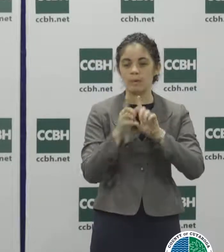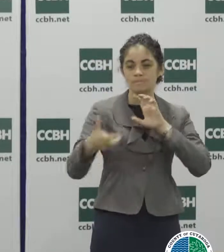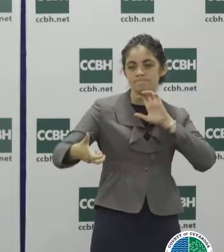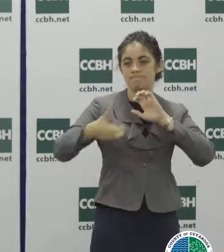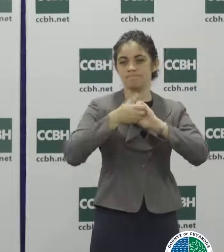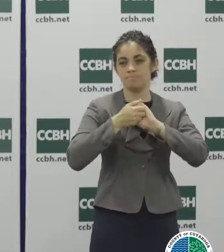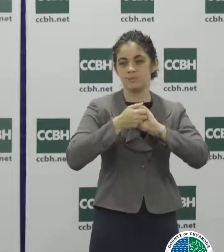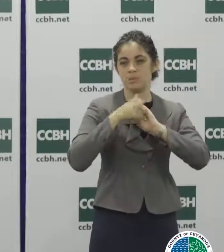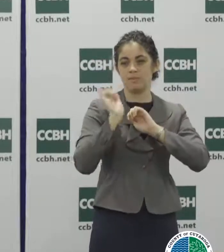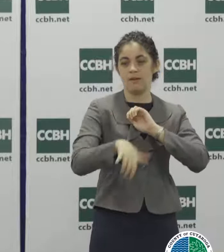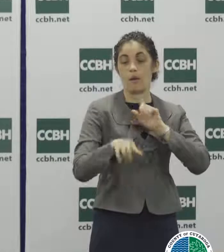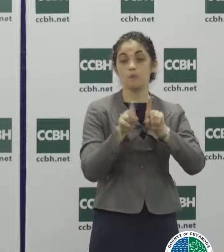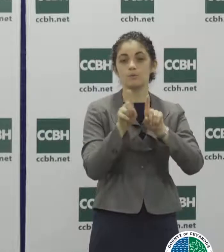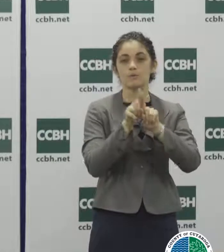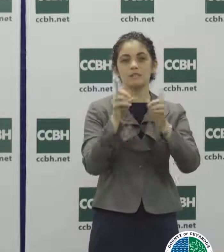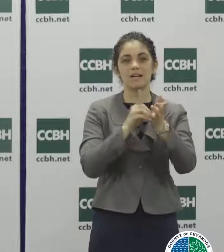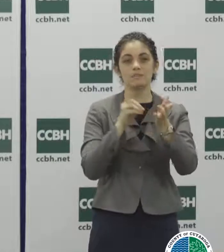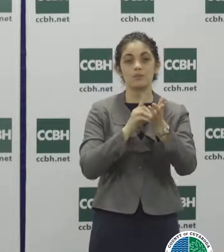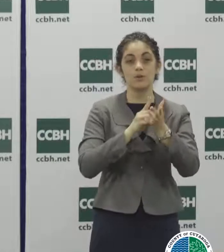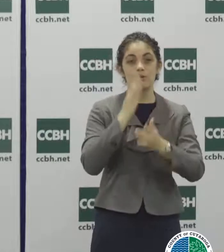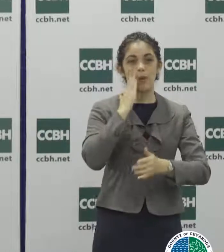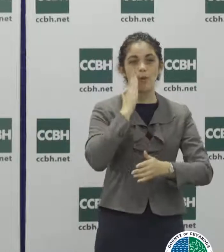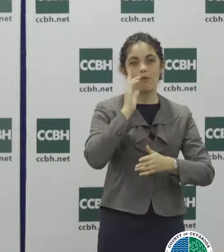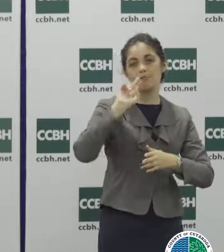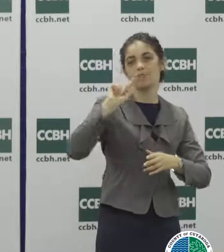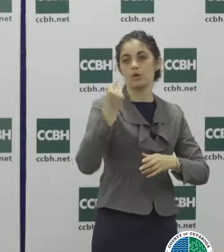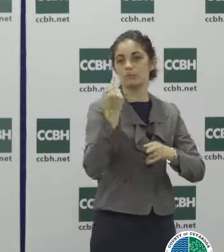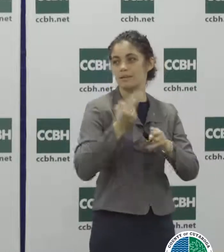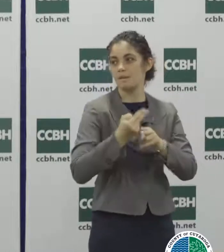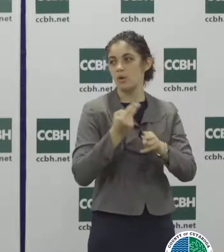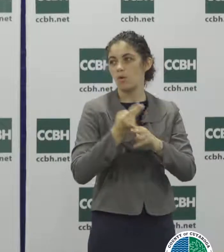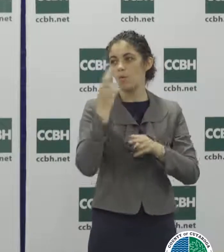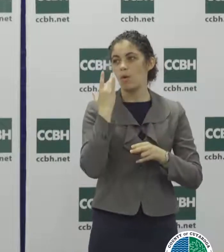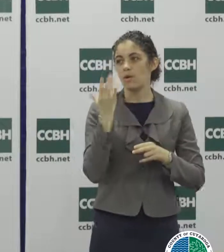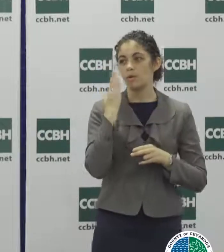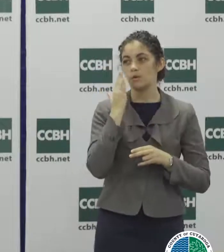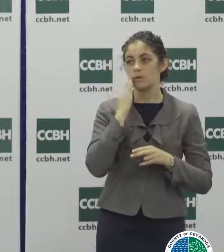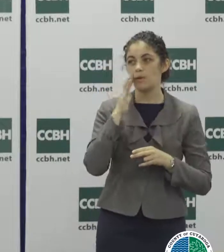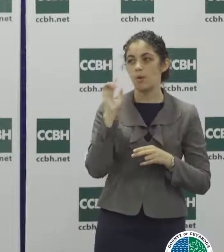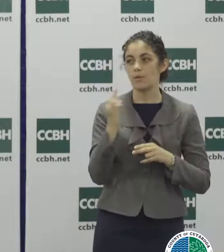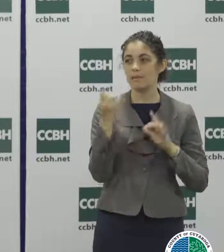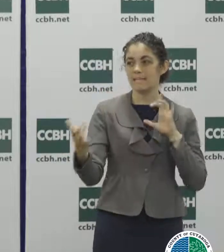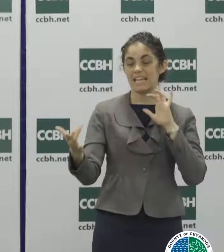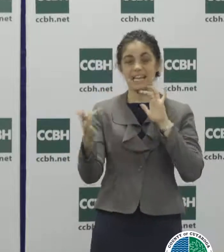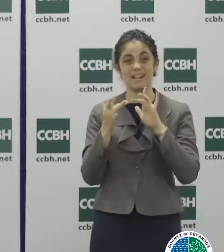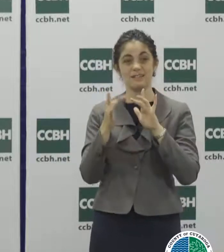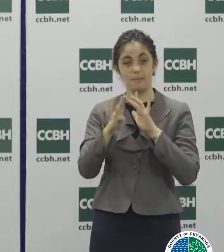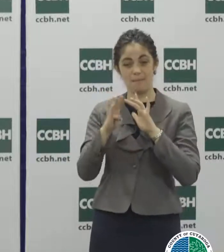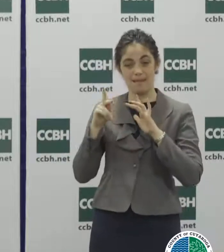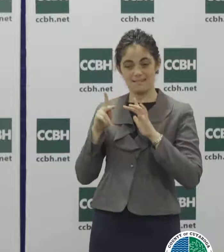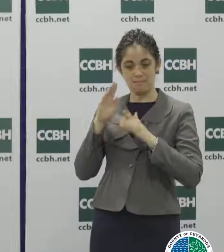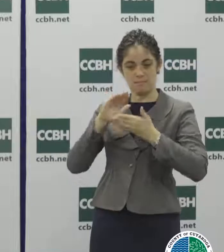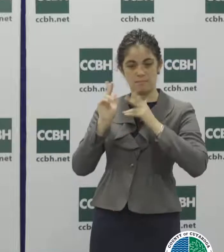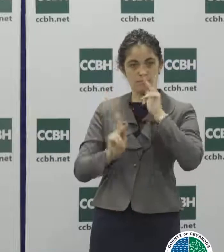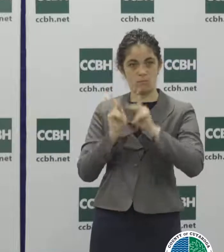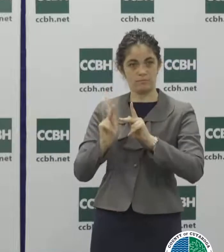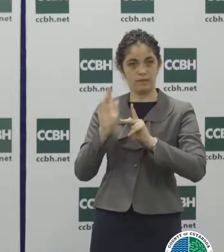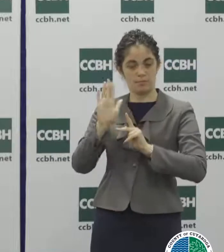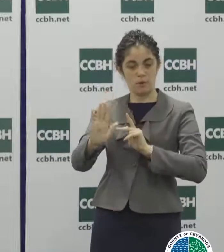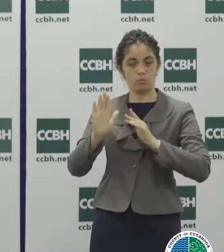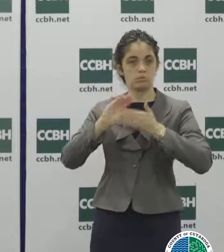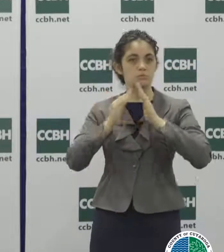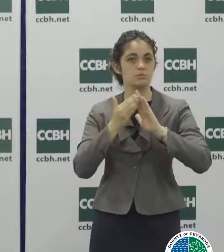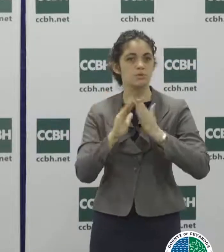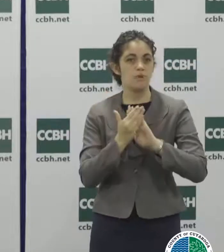health. The kind of doctors that go by their first name because they knew that there was a way to connect back with people in the community.